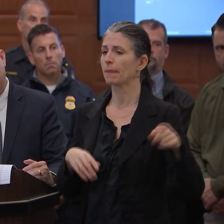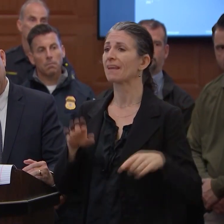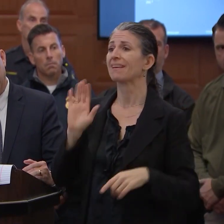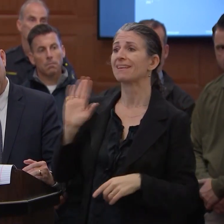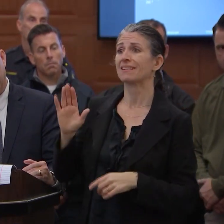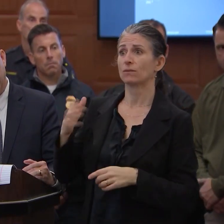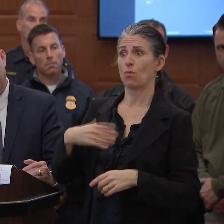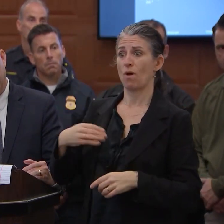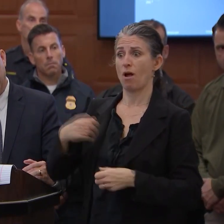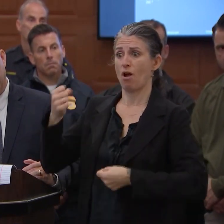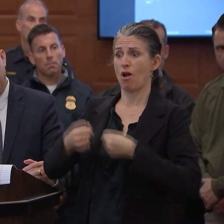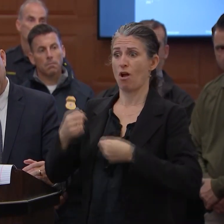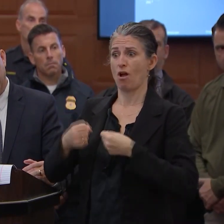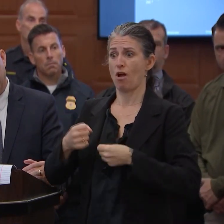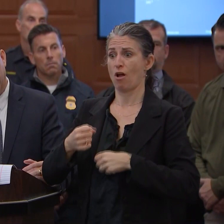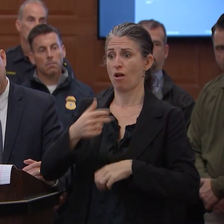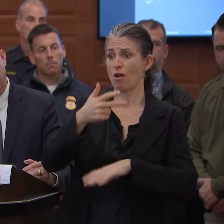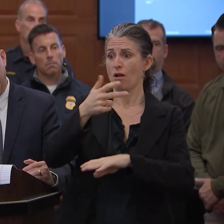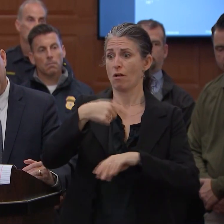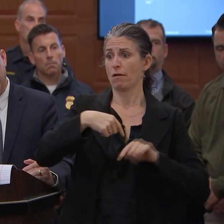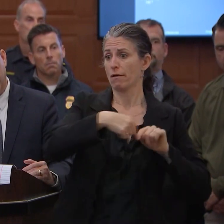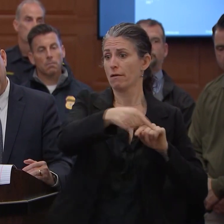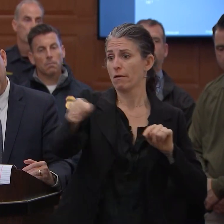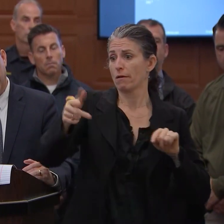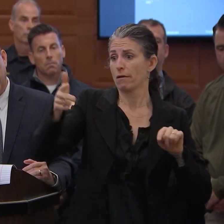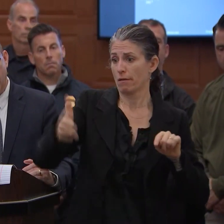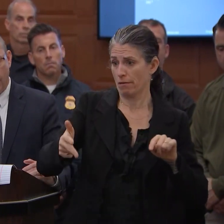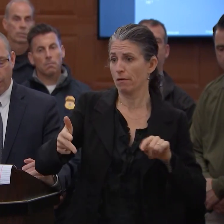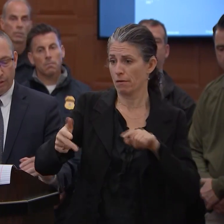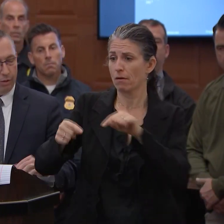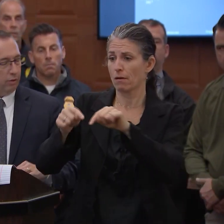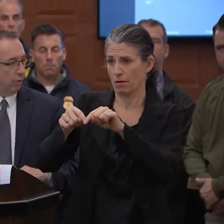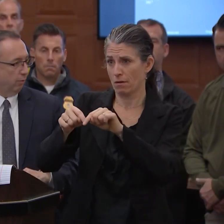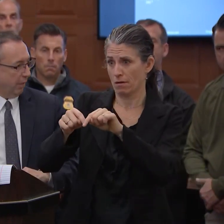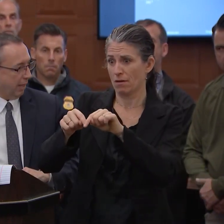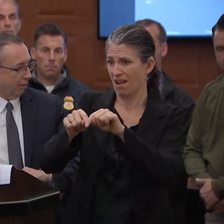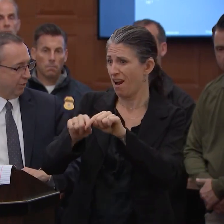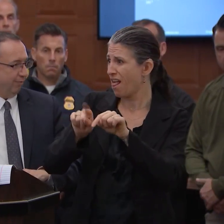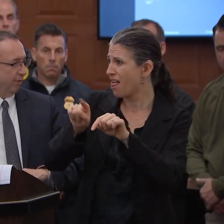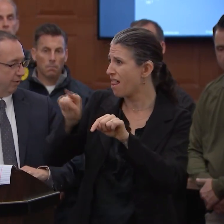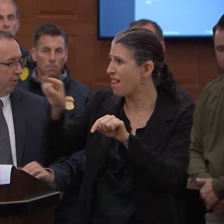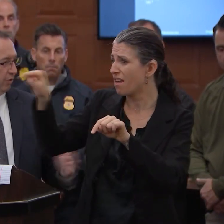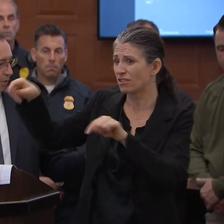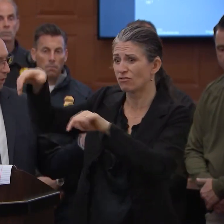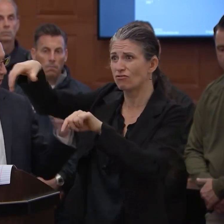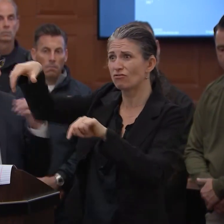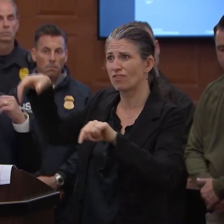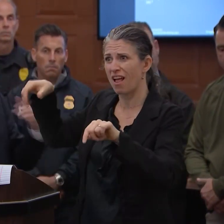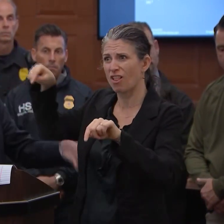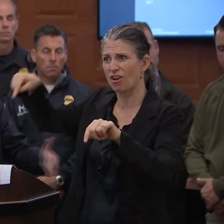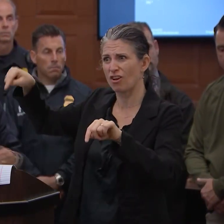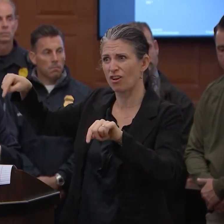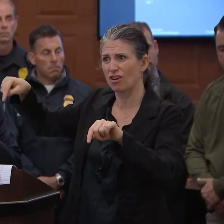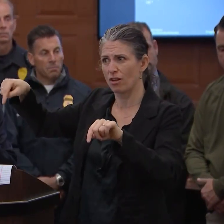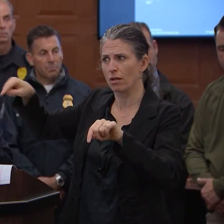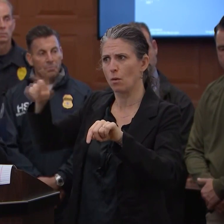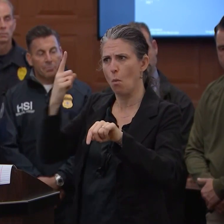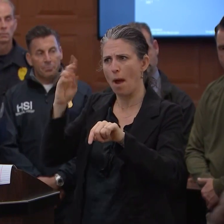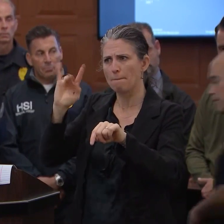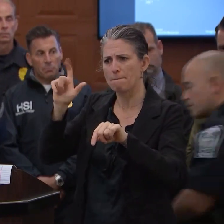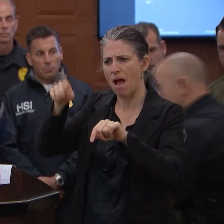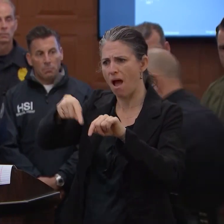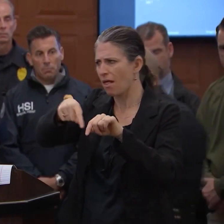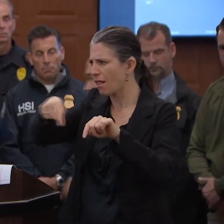that woods trail and when you twice cleared the business? So, I don't know, Chief, as far as you're clear, do you know, you want to step up and